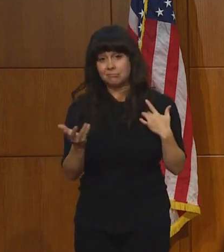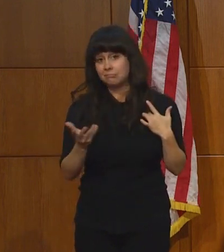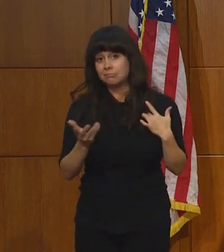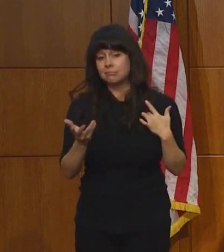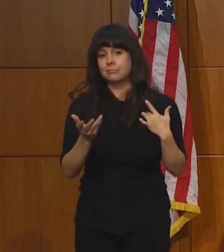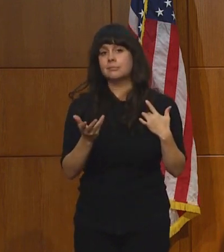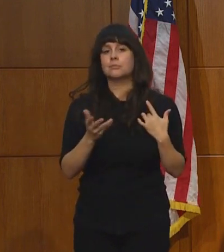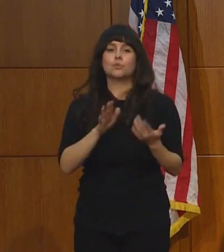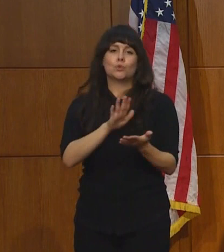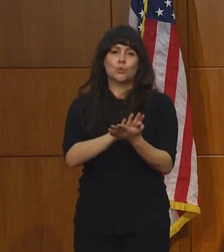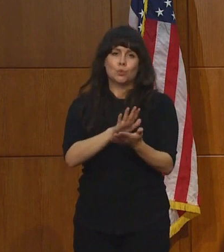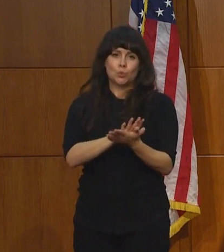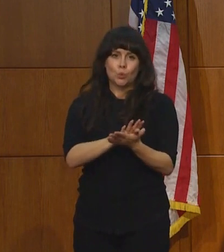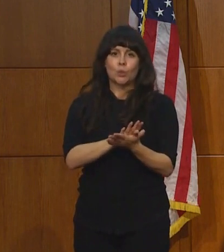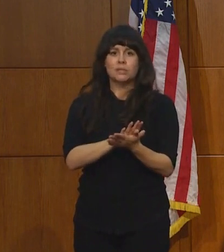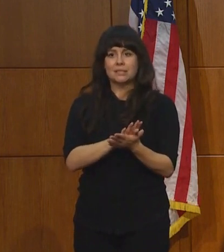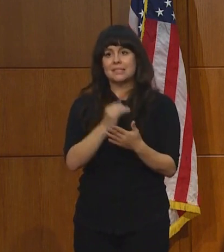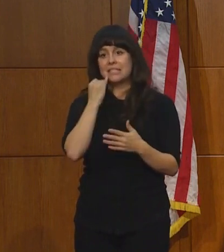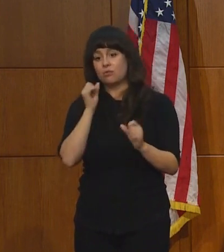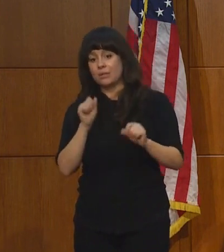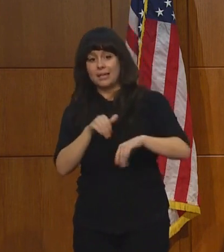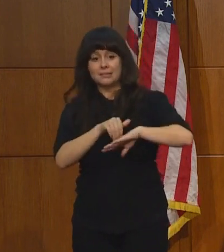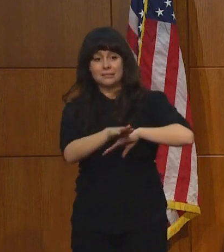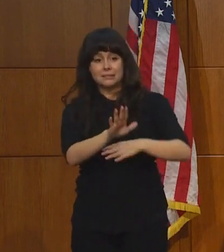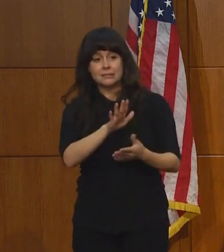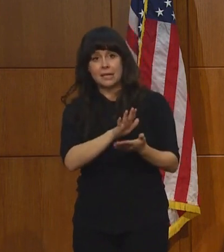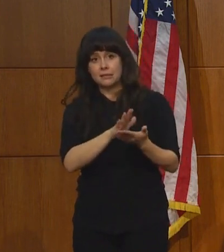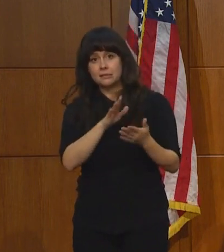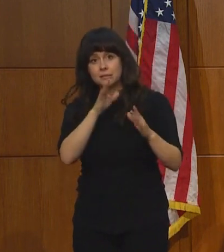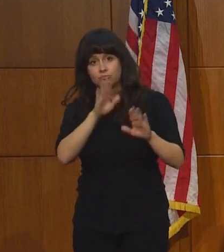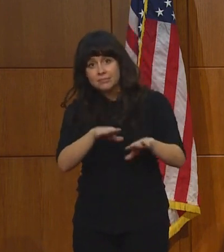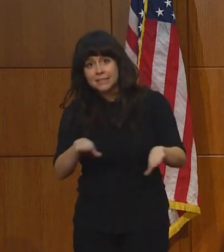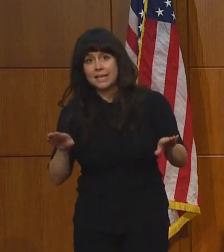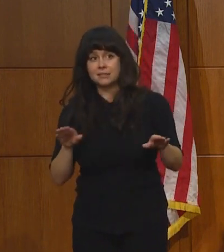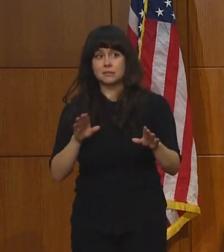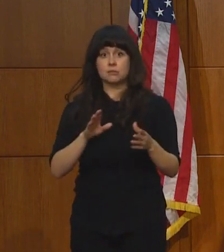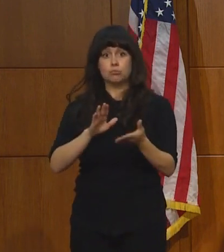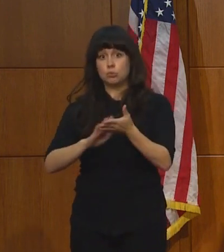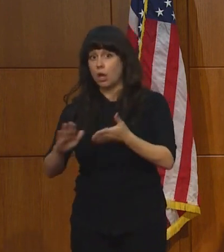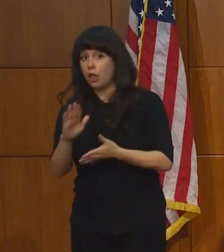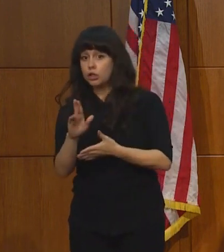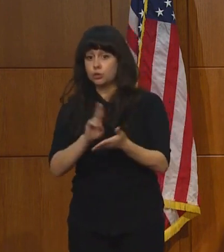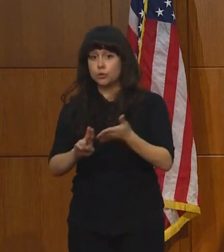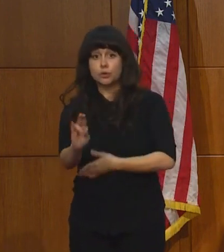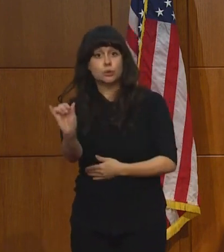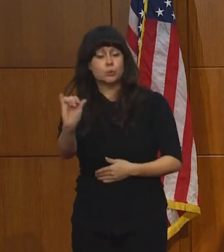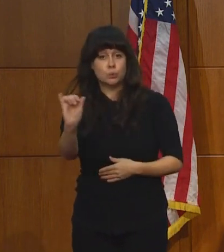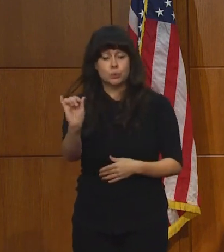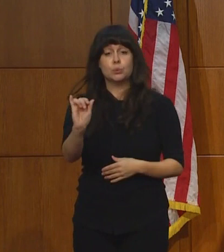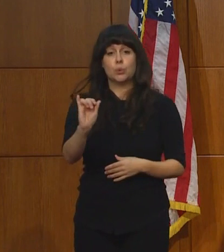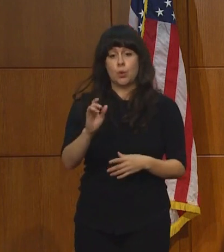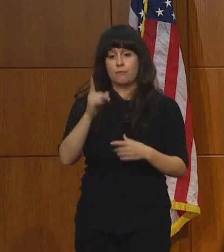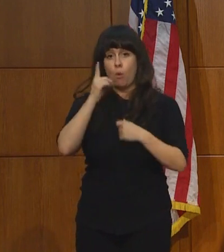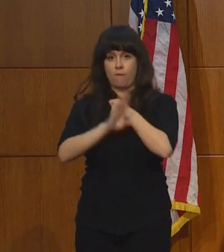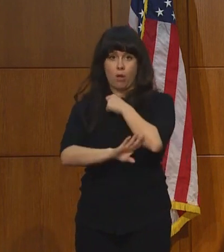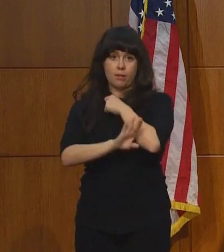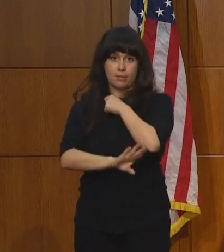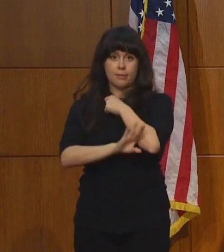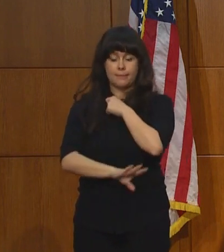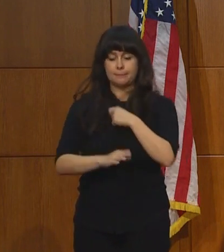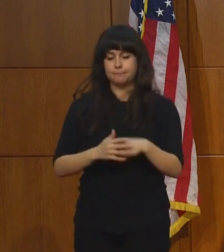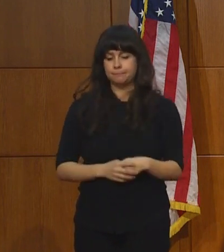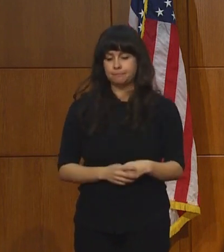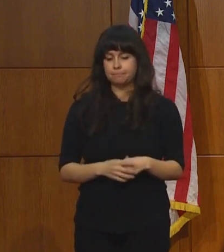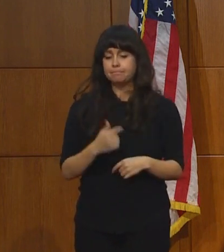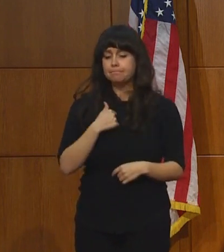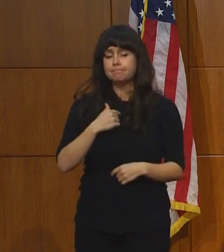and when to send our children back to school or to colleges and universities for the fall semester.